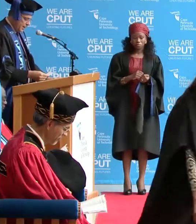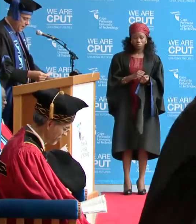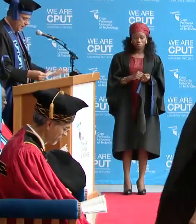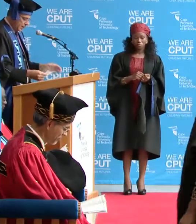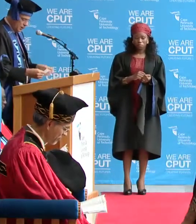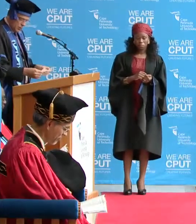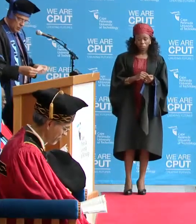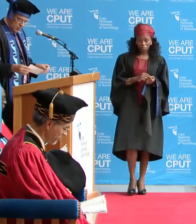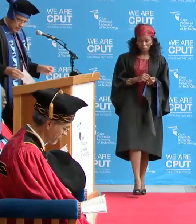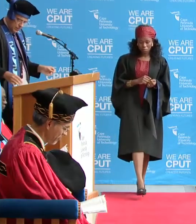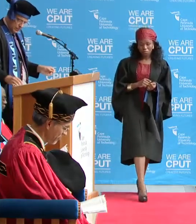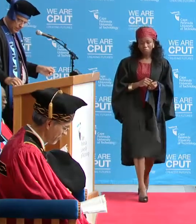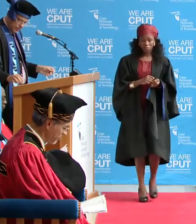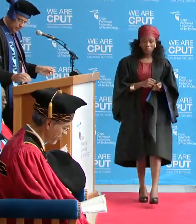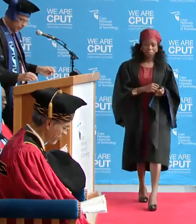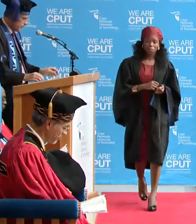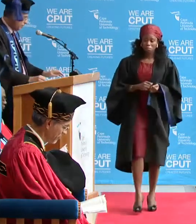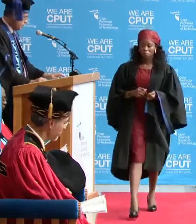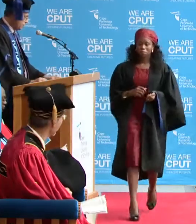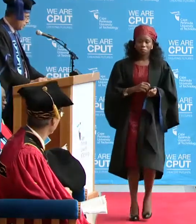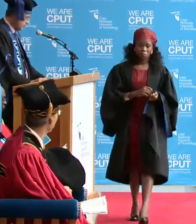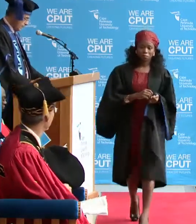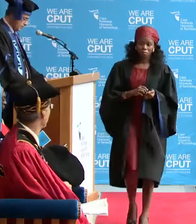Desideria Grashu.